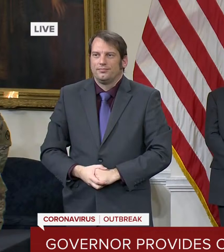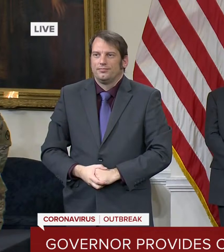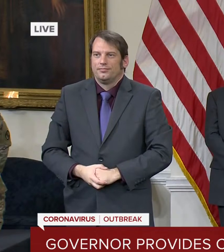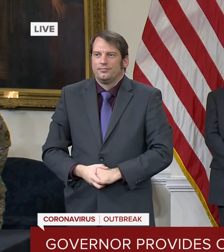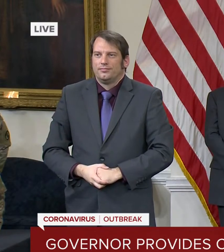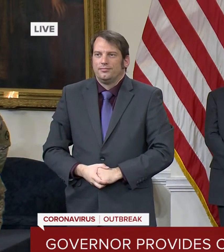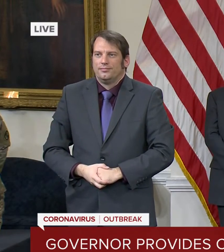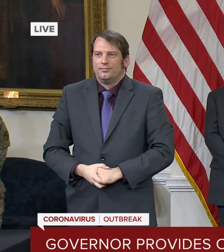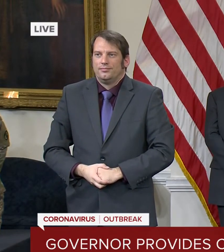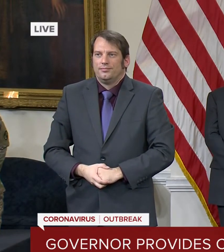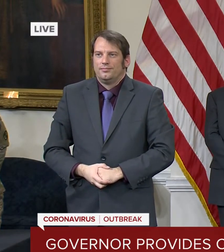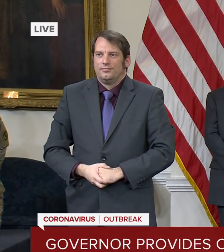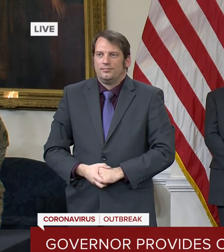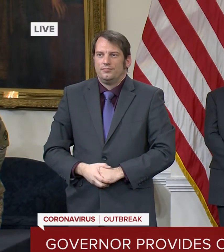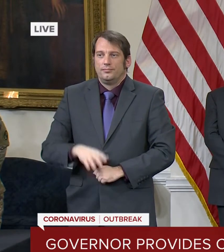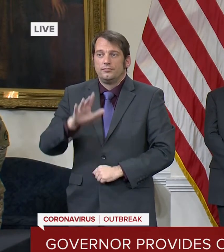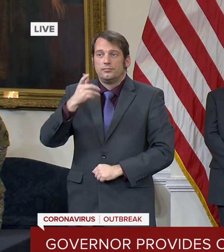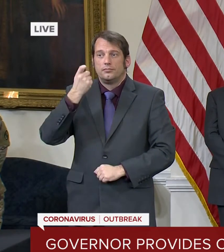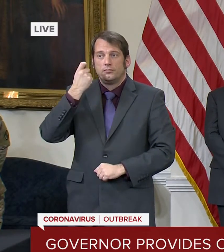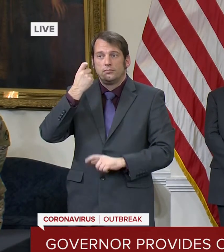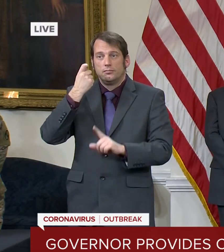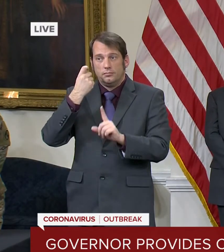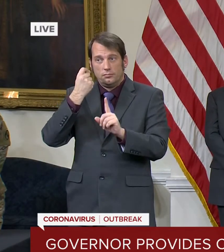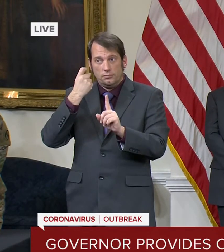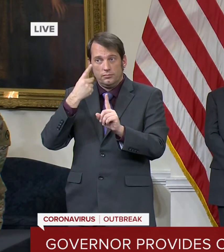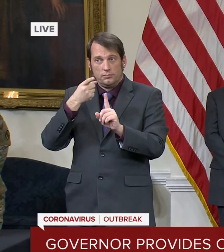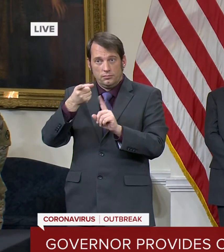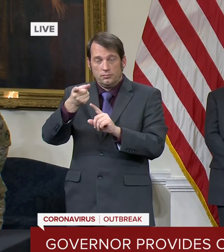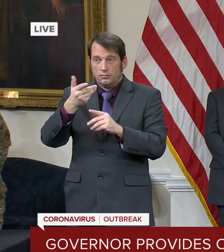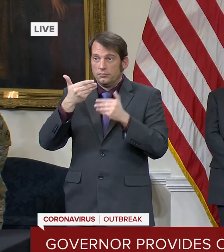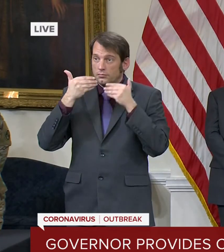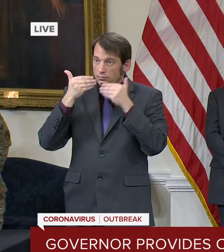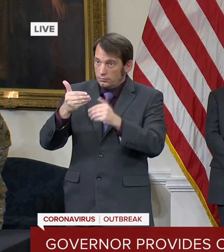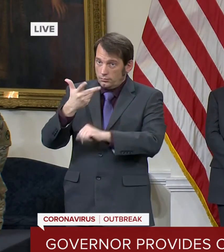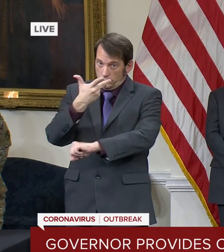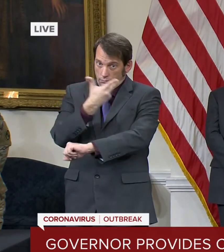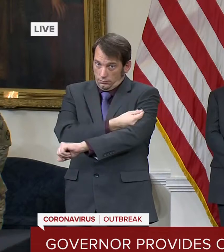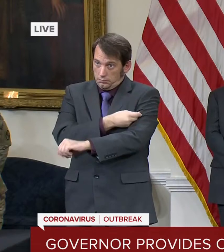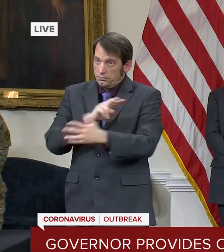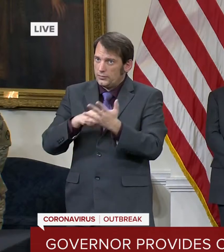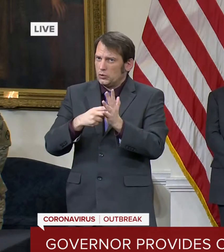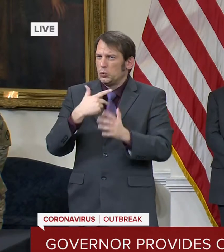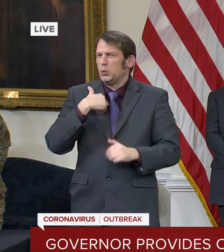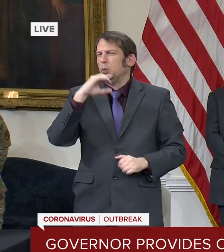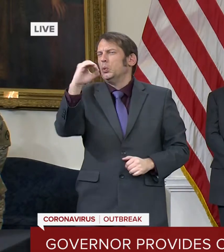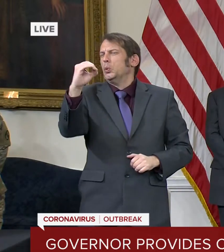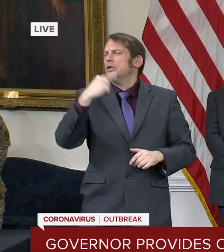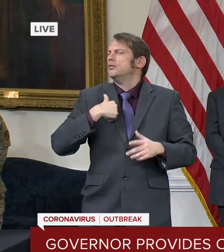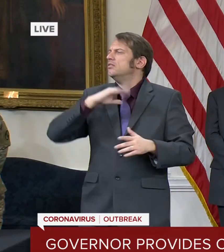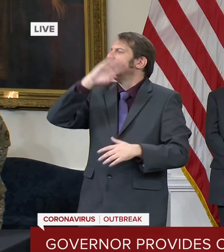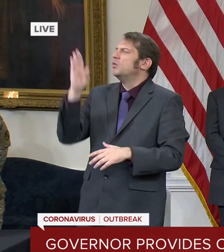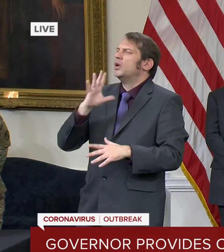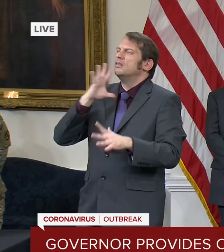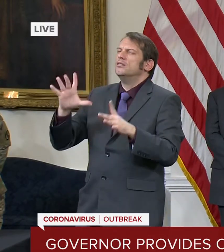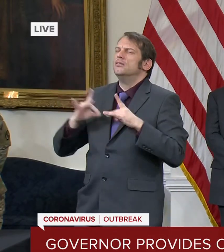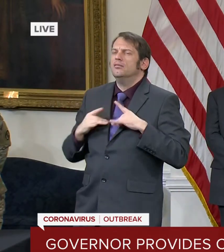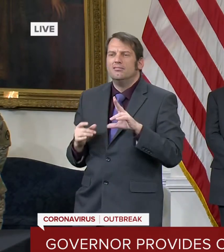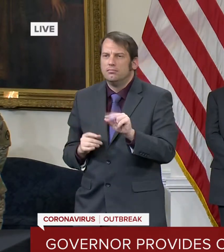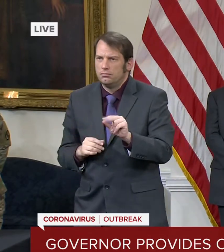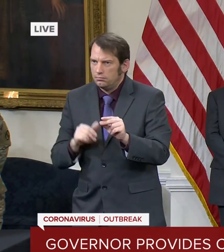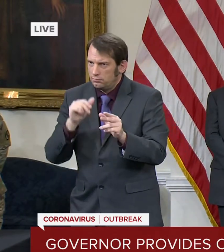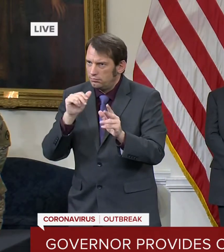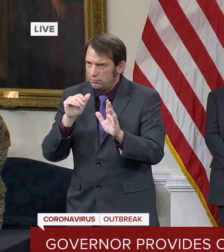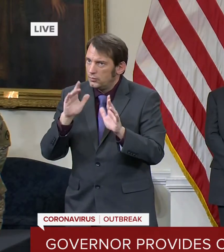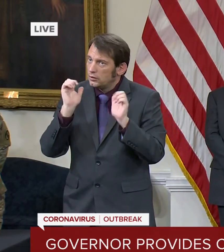you won't get COVID-19 after being vaccinated. But all of the vaccines, Pfizer, Moderna,